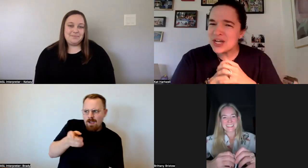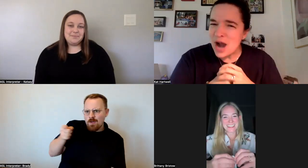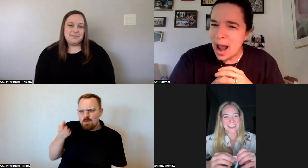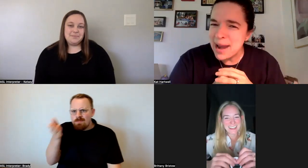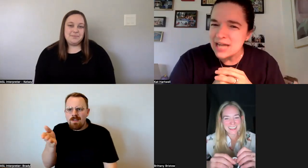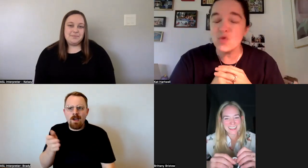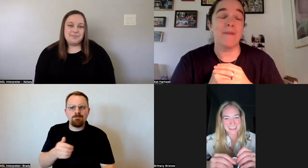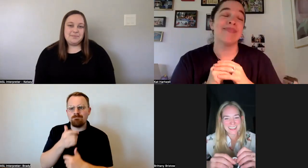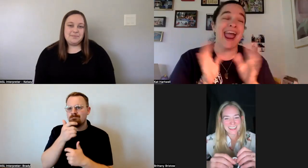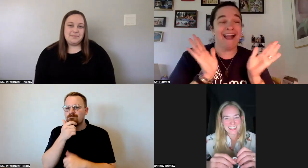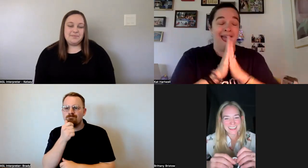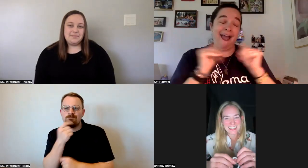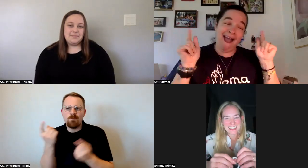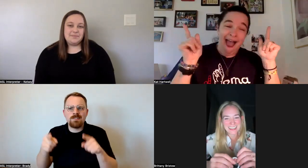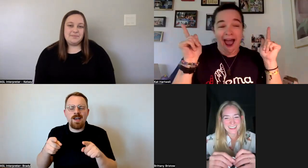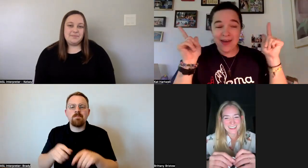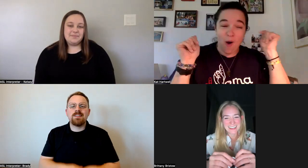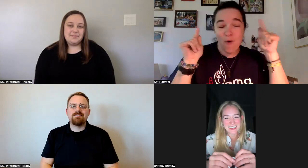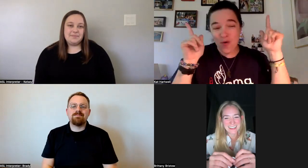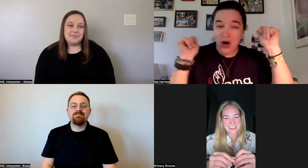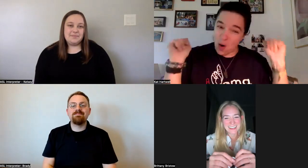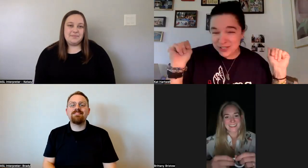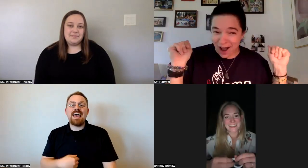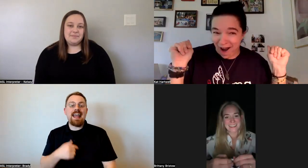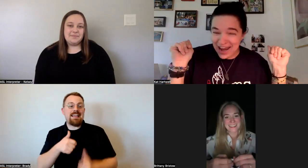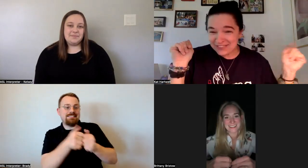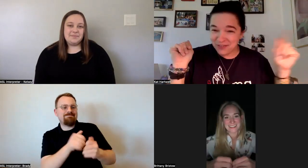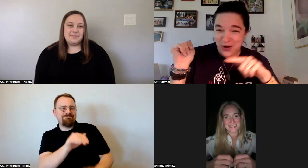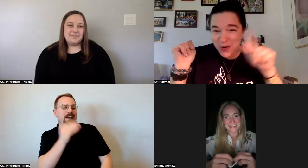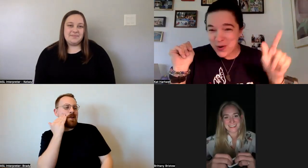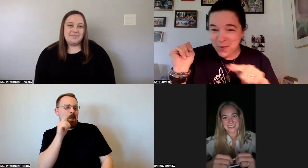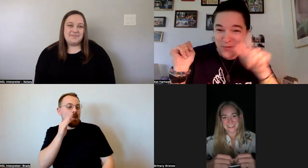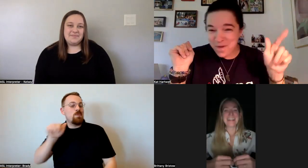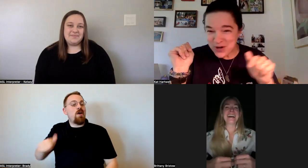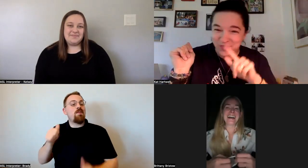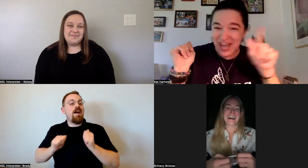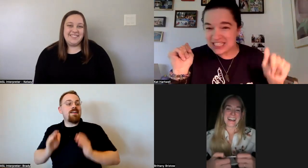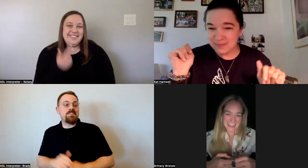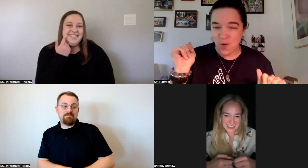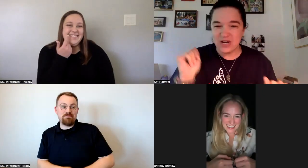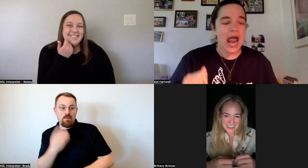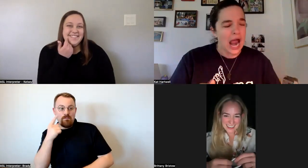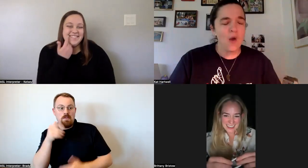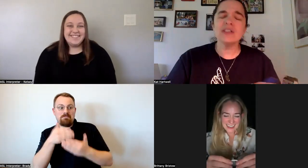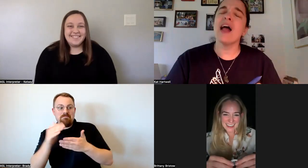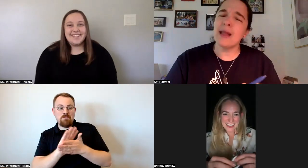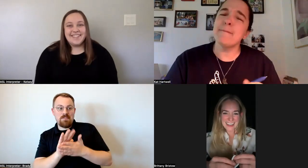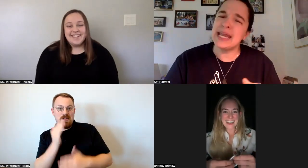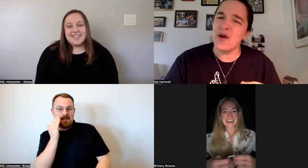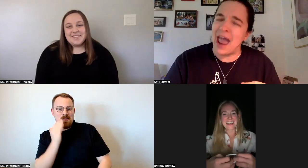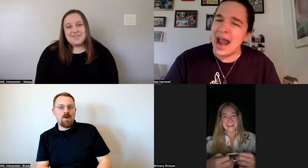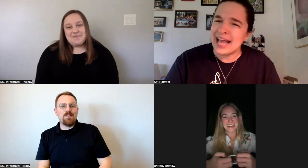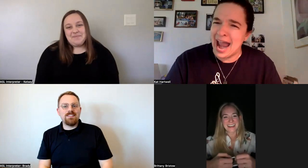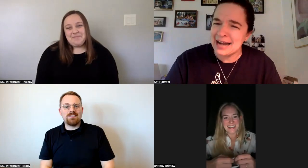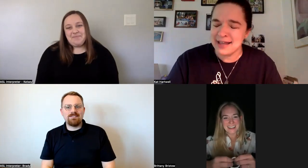Try Instagram, Andrew. I'm like, I know who the coach guy is for the new movie or the next movie. He was like, let